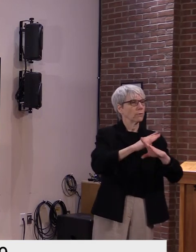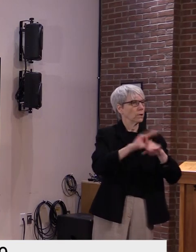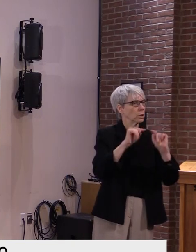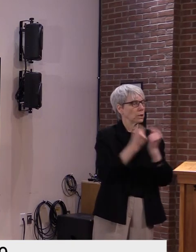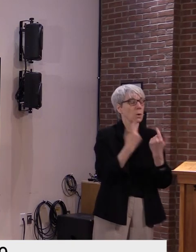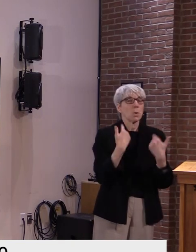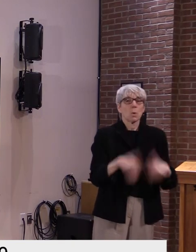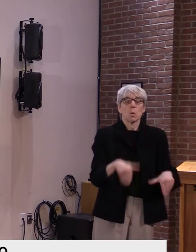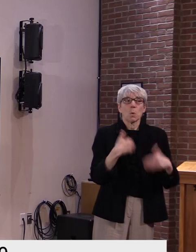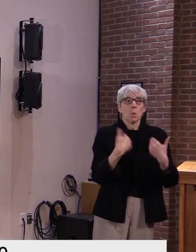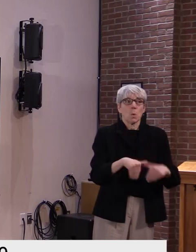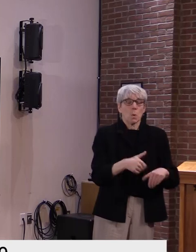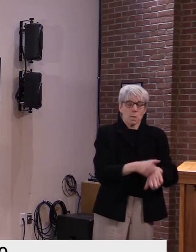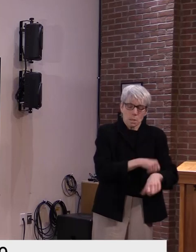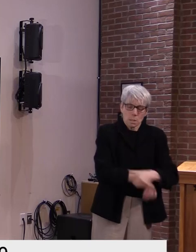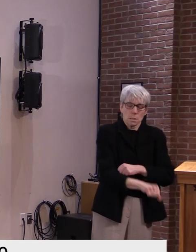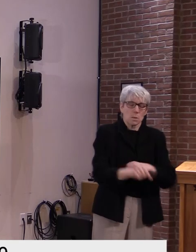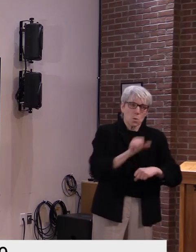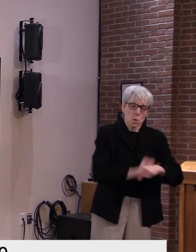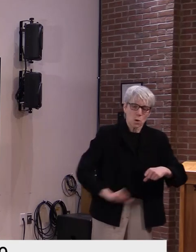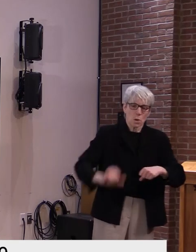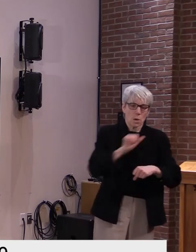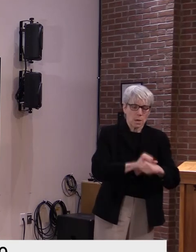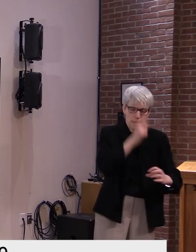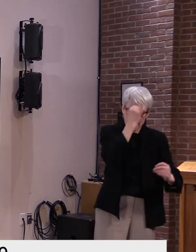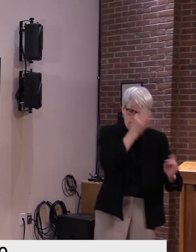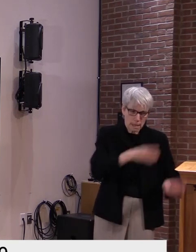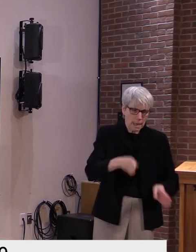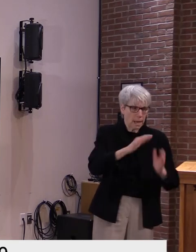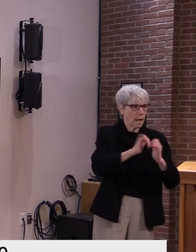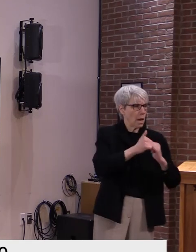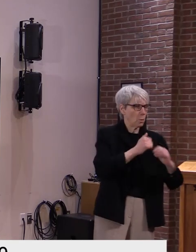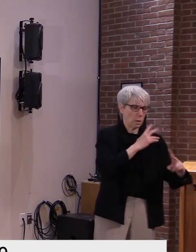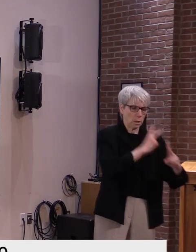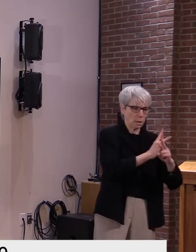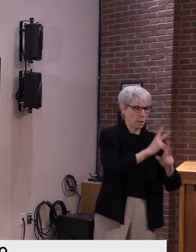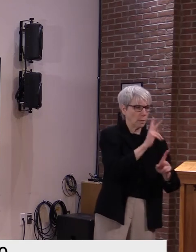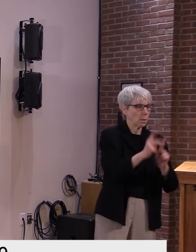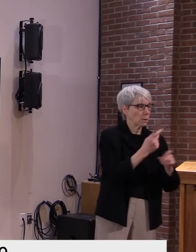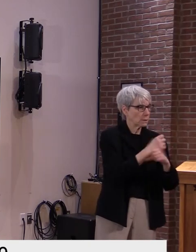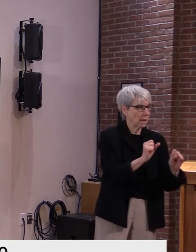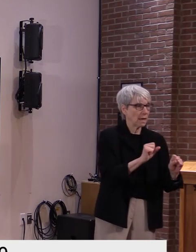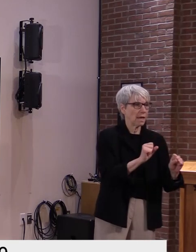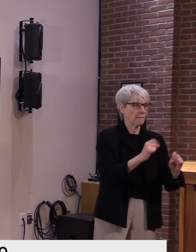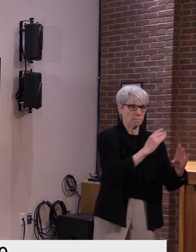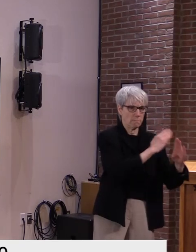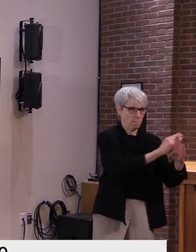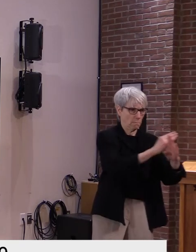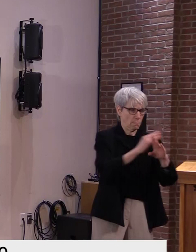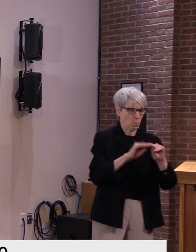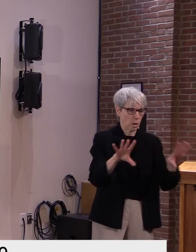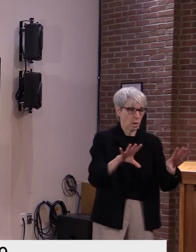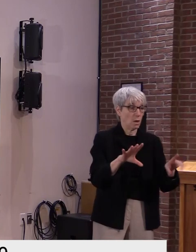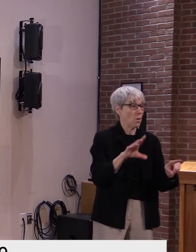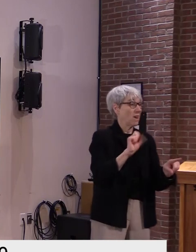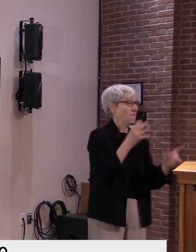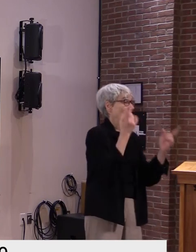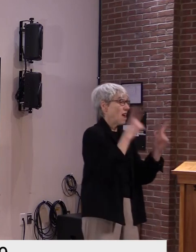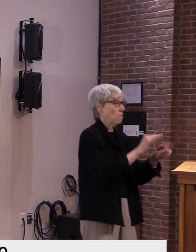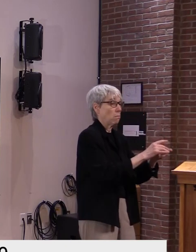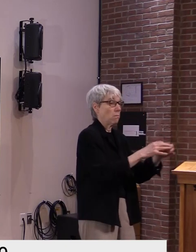both in a preventive and preemptive strategy, as well as in a outbreak response strategy.